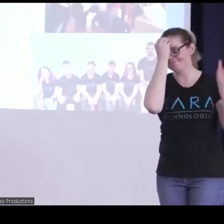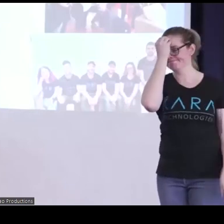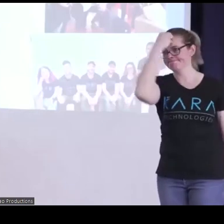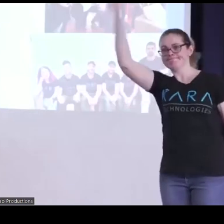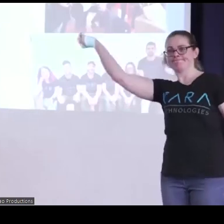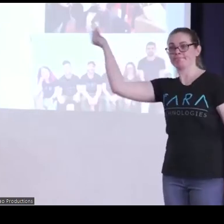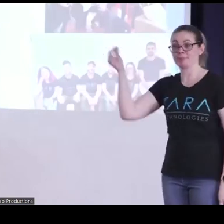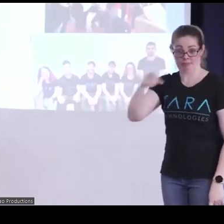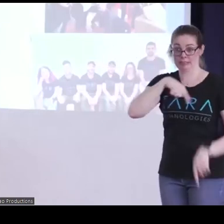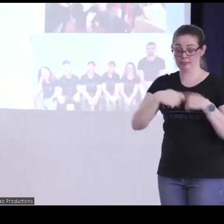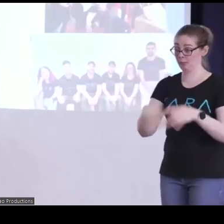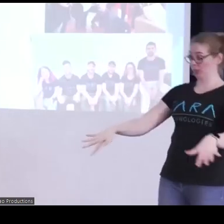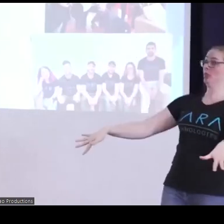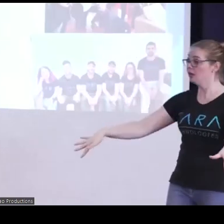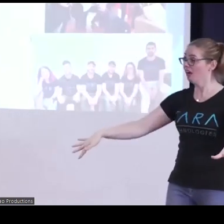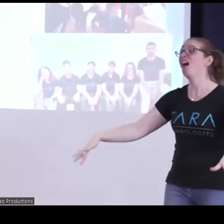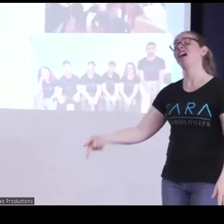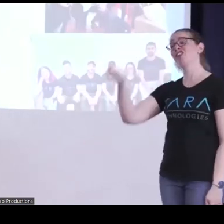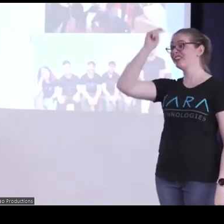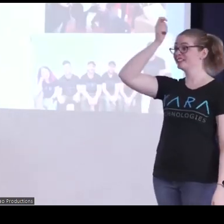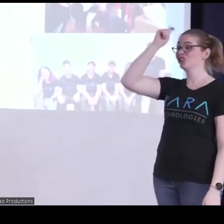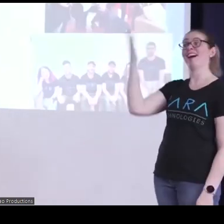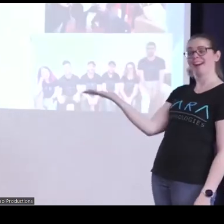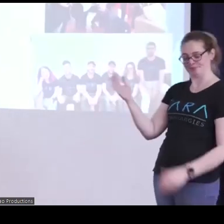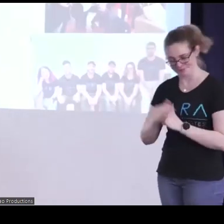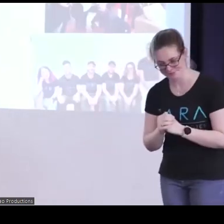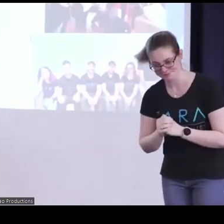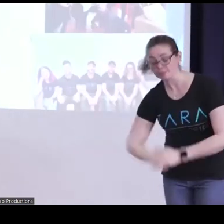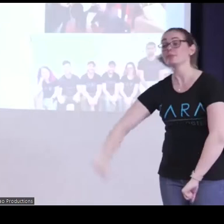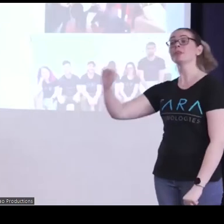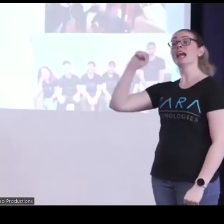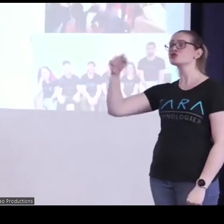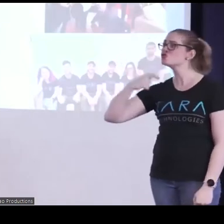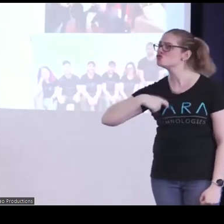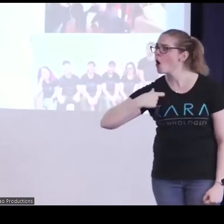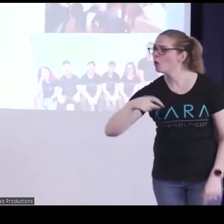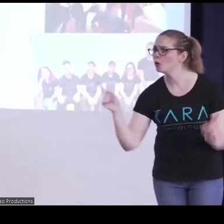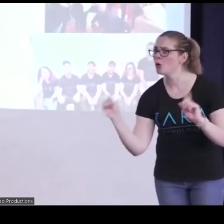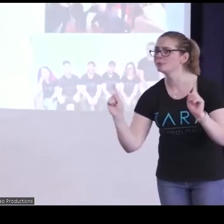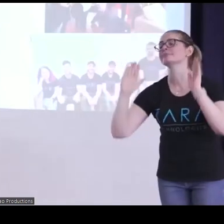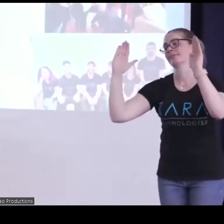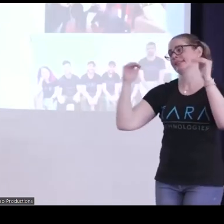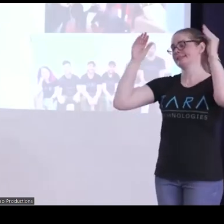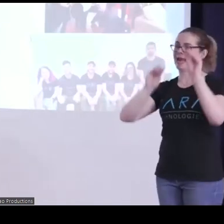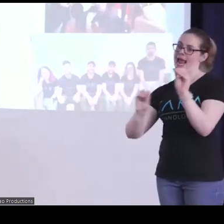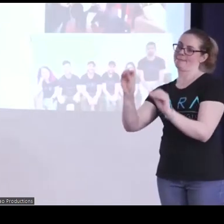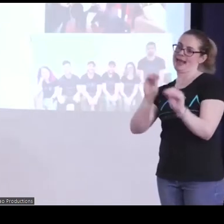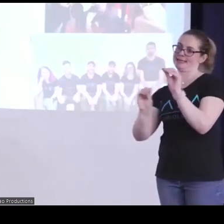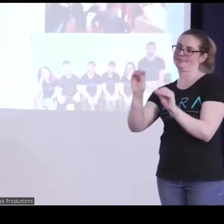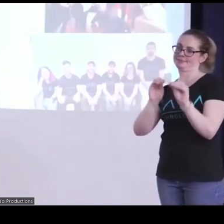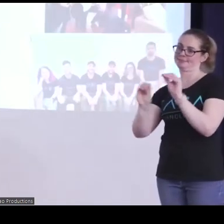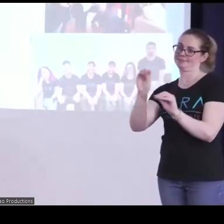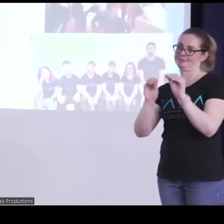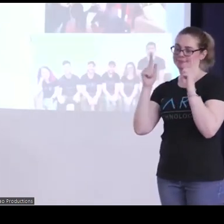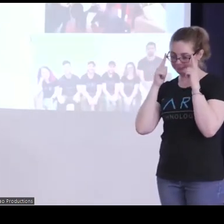to, dress quite formal, so he couldn't wear a hat, and we were all quite shocked to see him without a hat. So his role at Cara